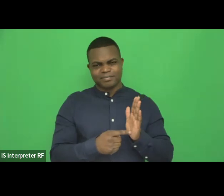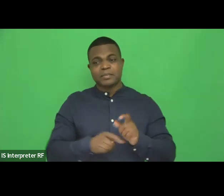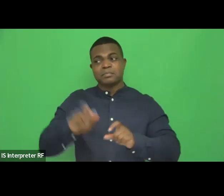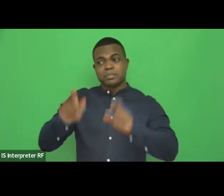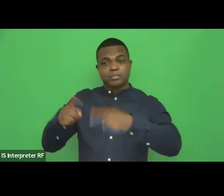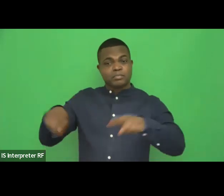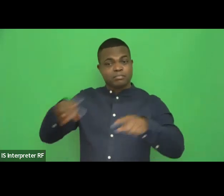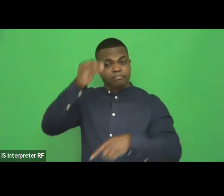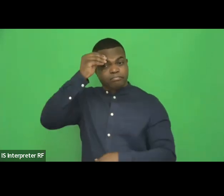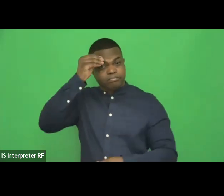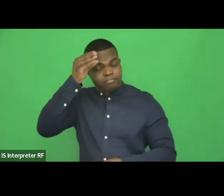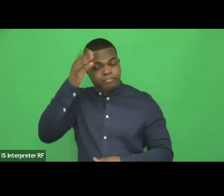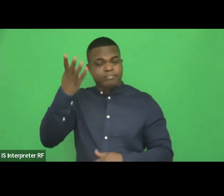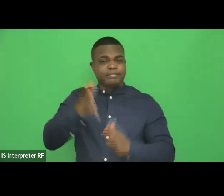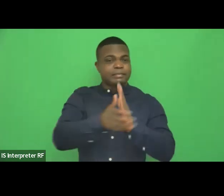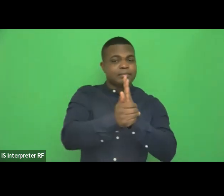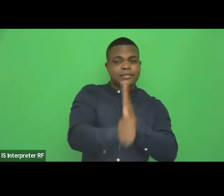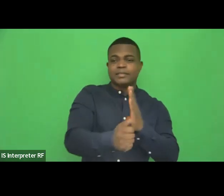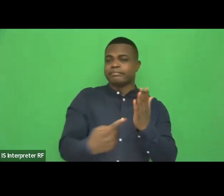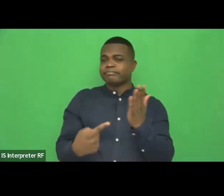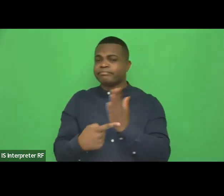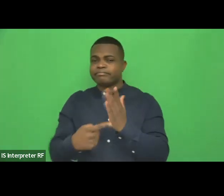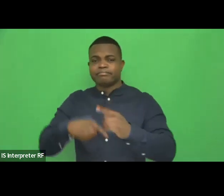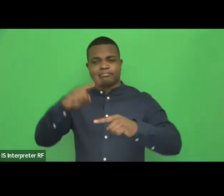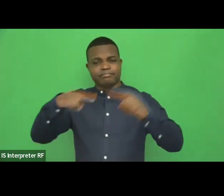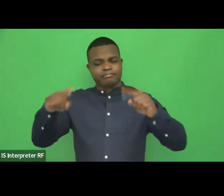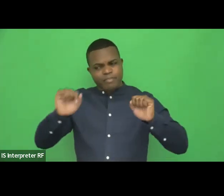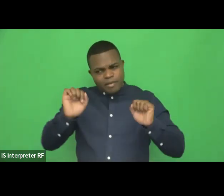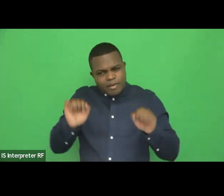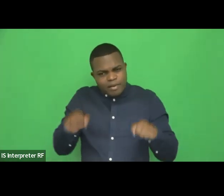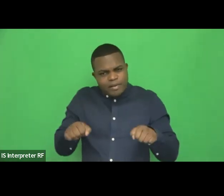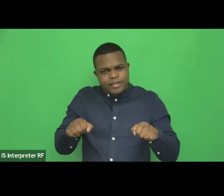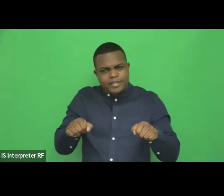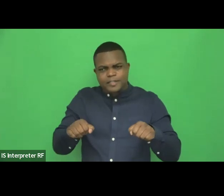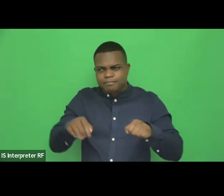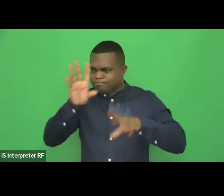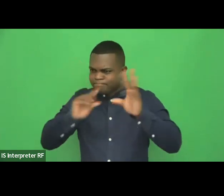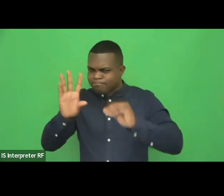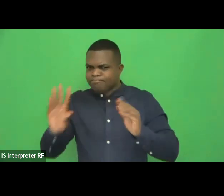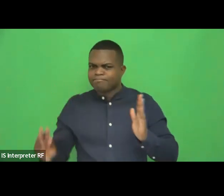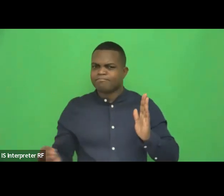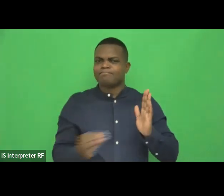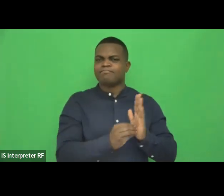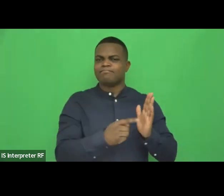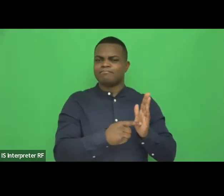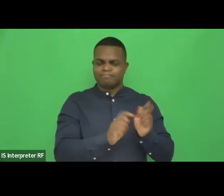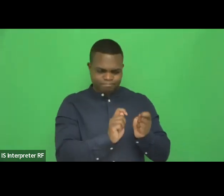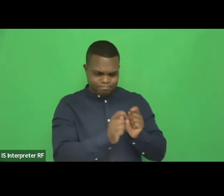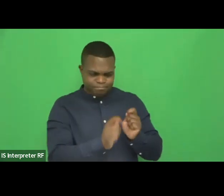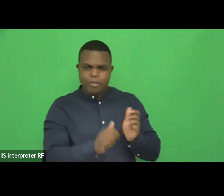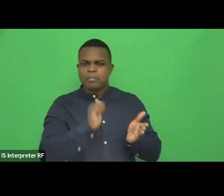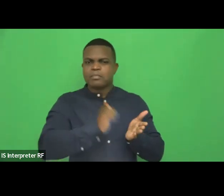whether or not the ebooks that they're discovering in the ebook stores or in the library system are going to work for